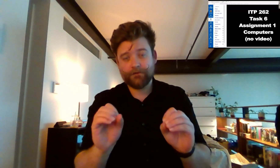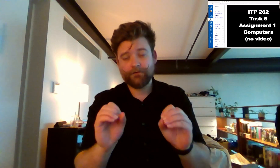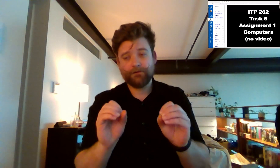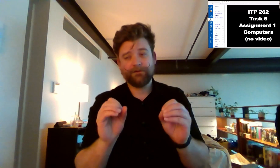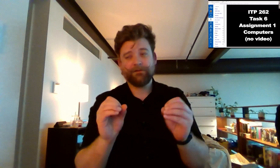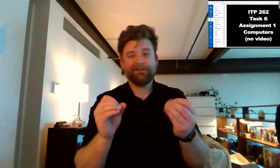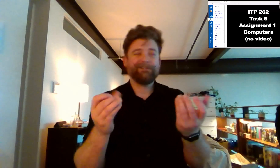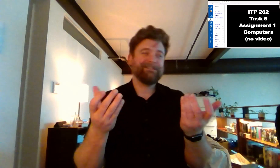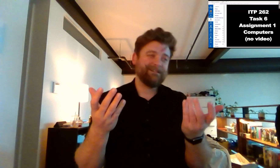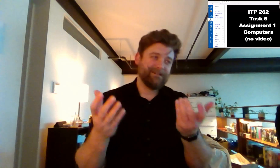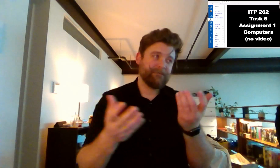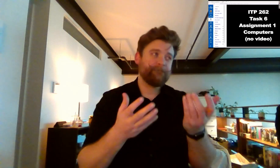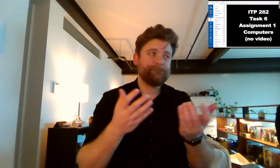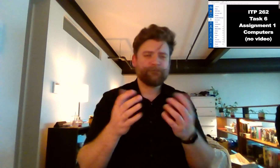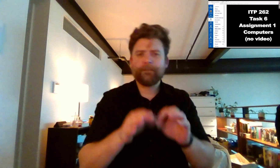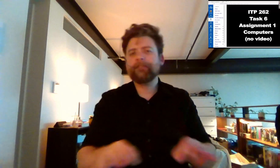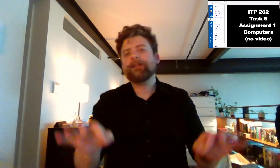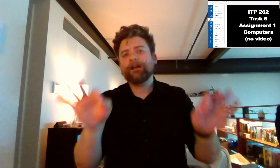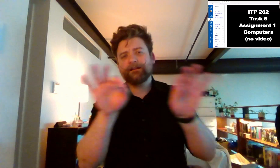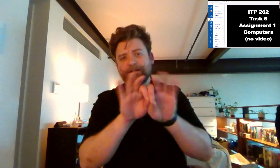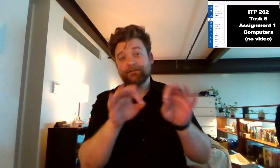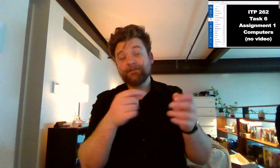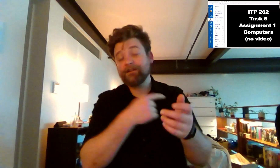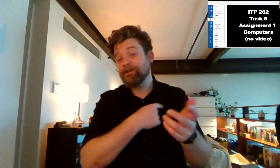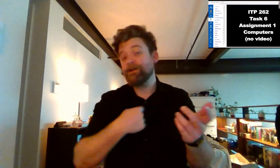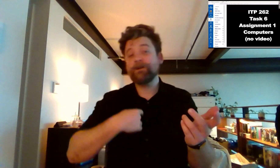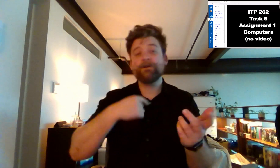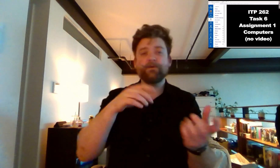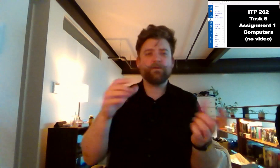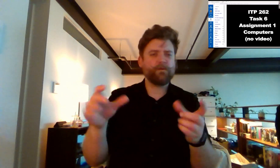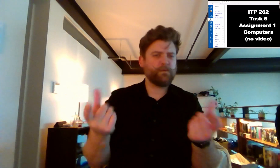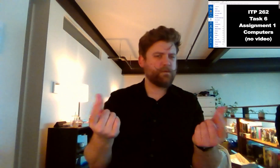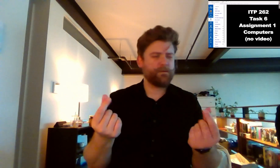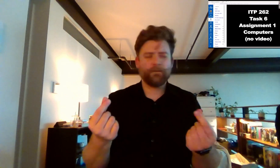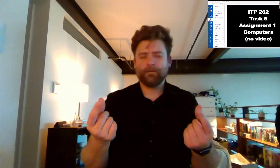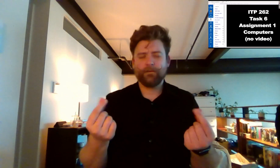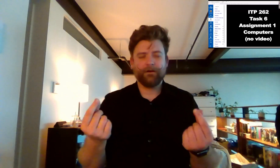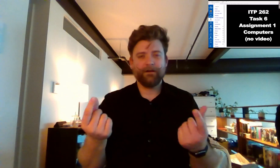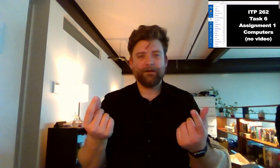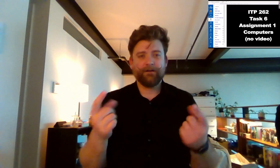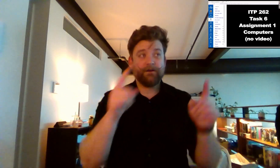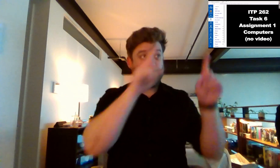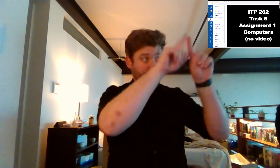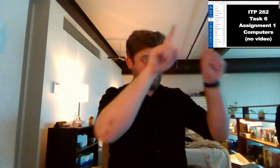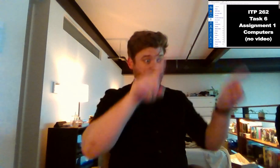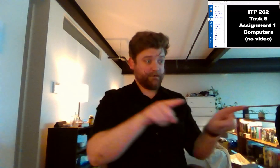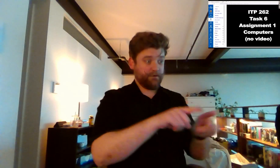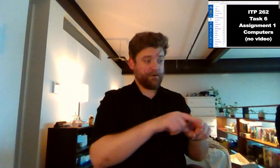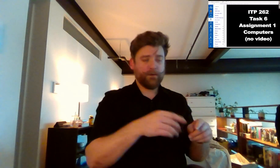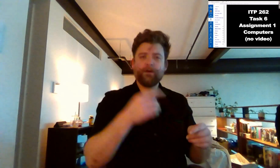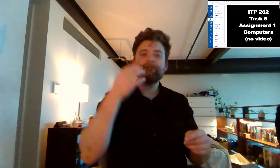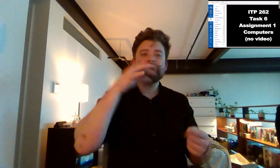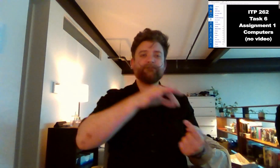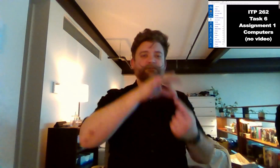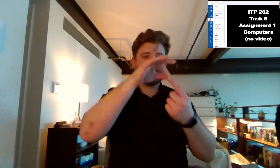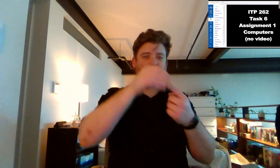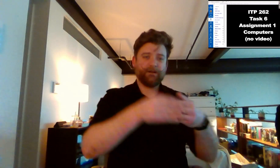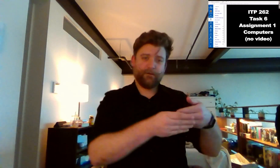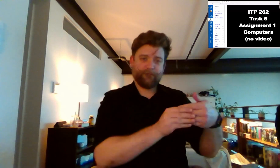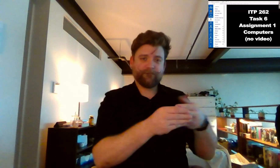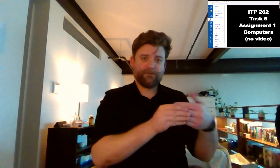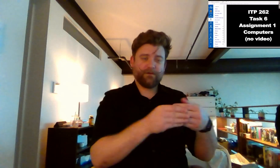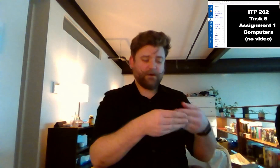essentially what we need to do is click on the desktop, find the floppy disk, open it, and then save our